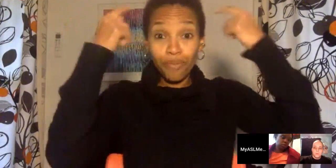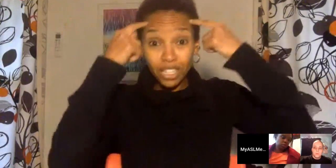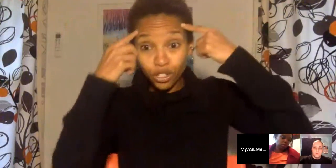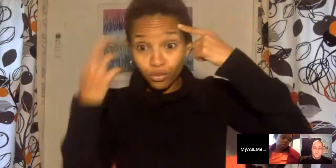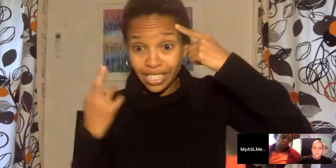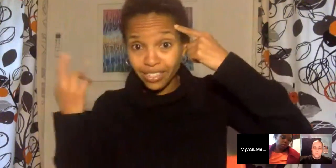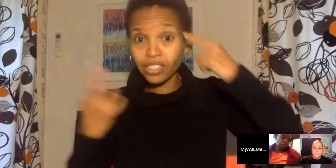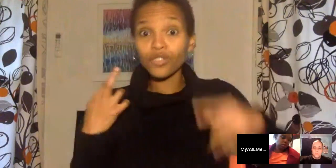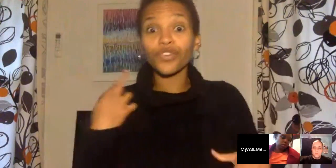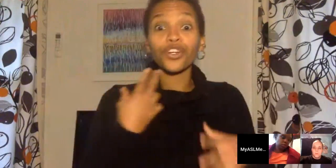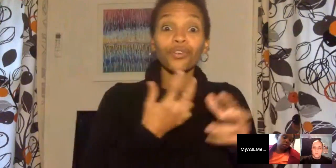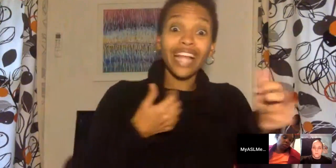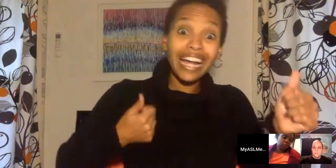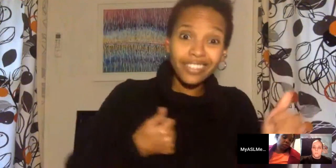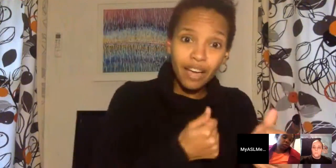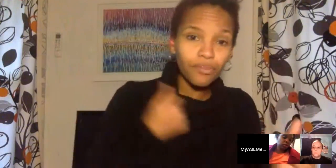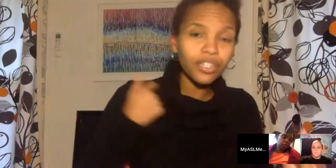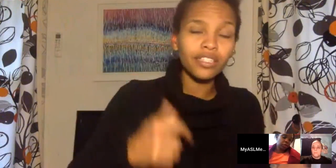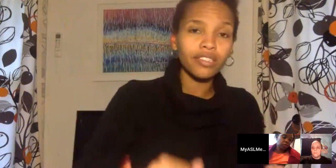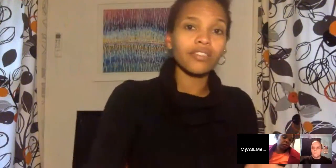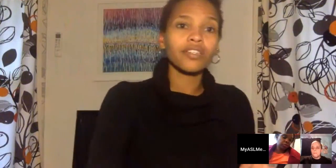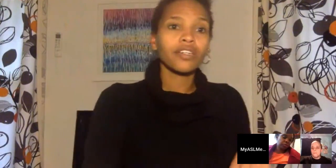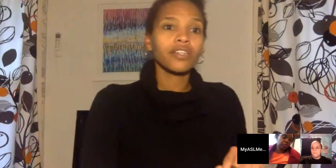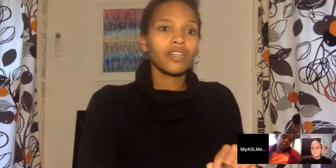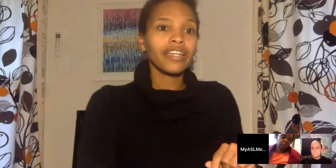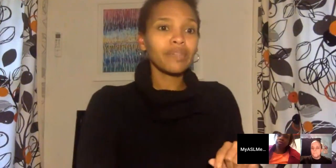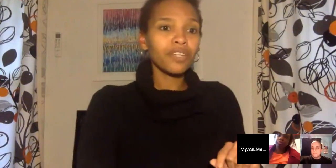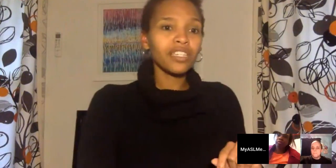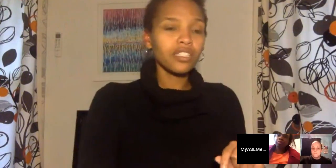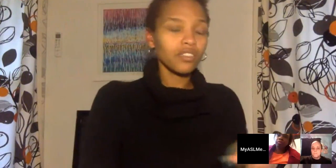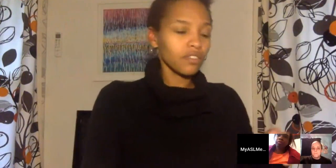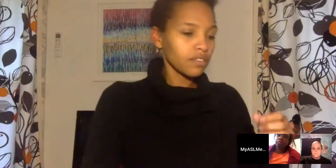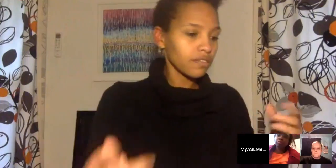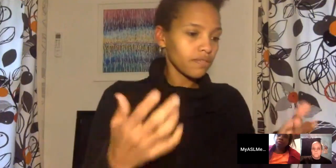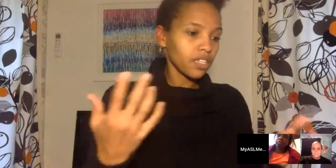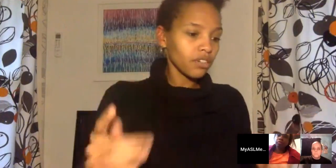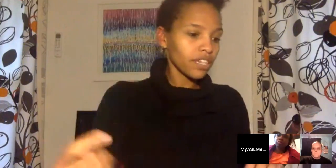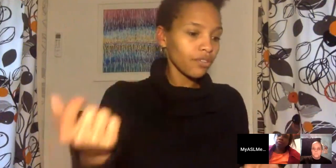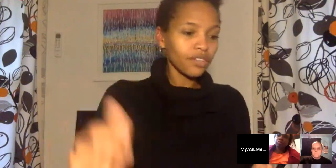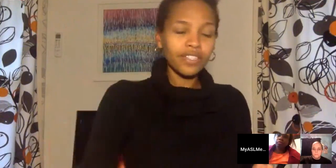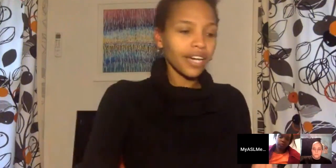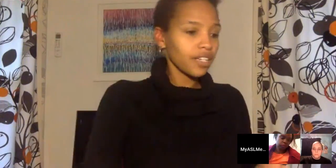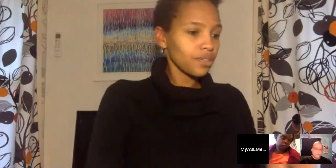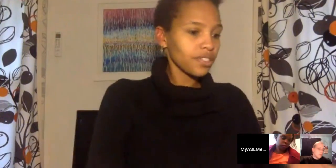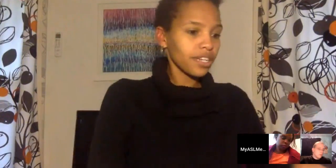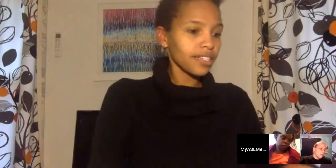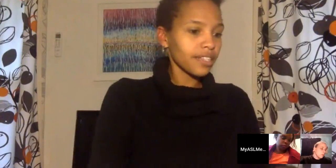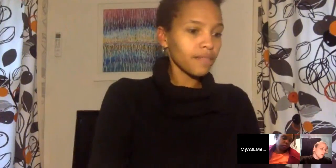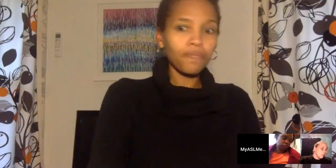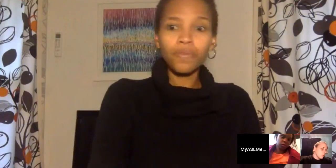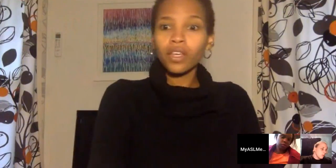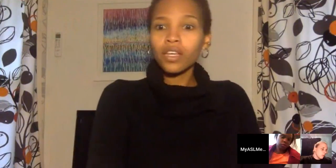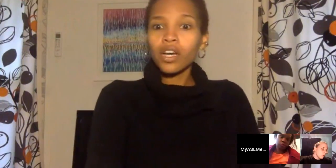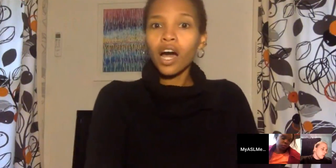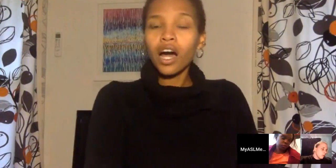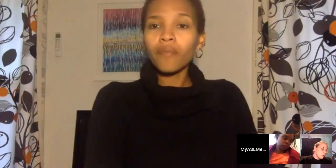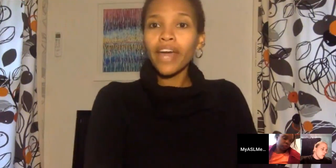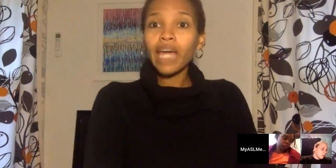mental reasons, for your lag time reasons. Anytime you can, get rid of a sign, it's always a nice thing. Amy,